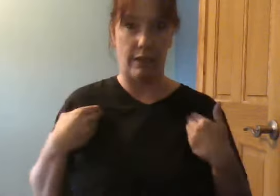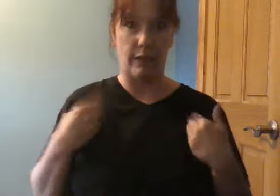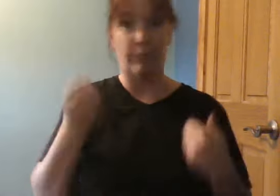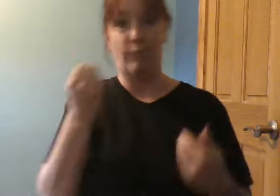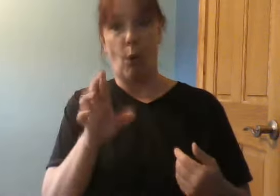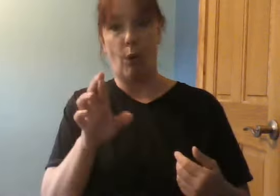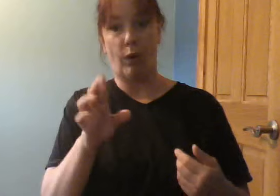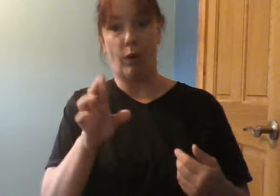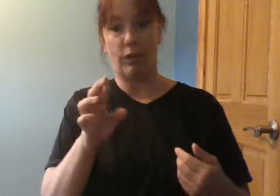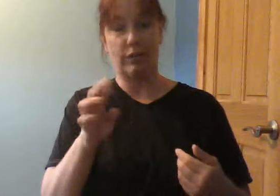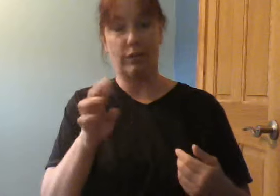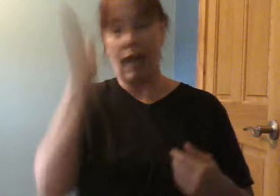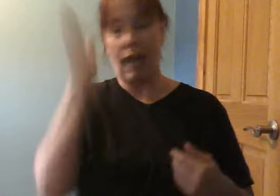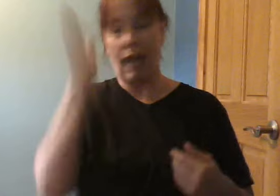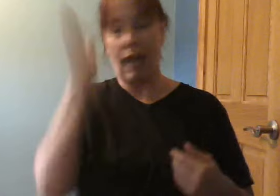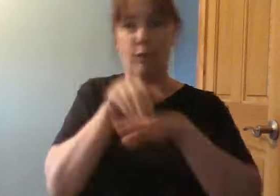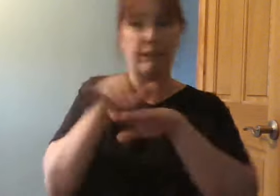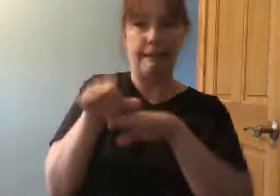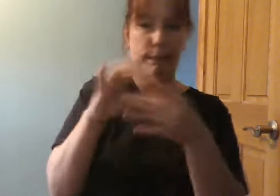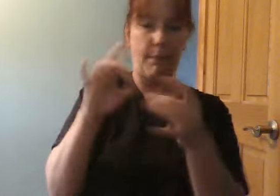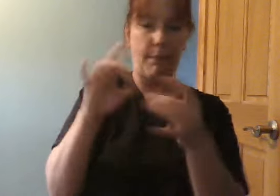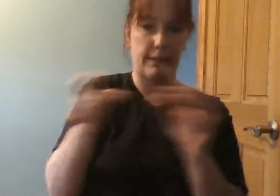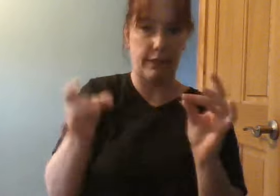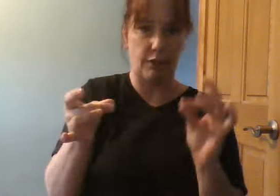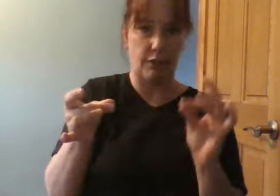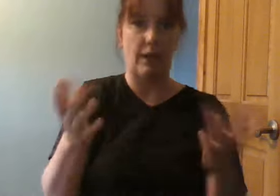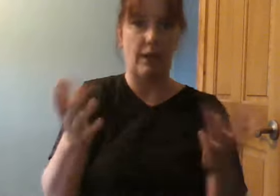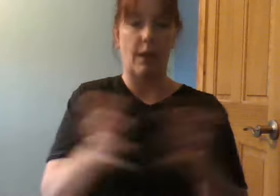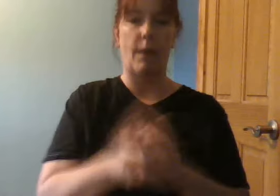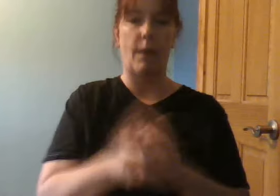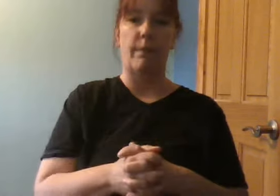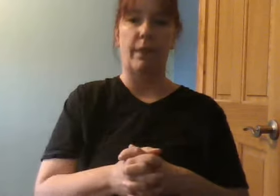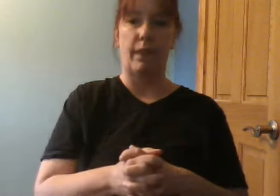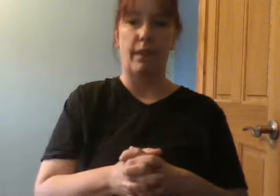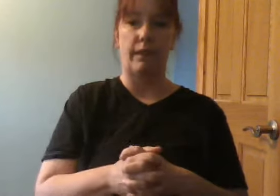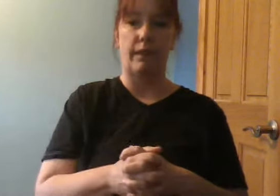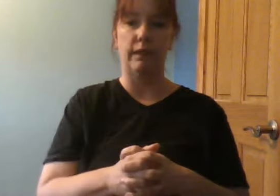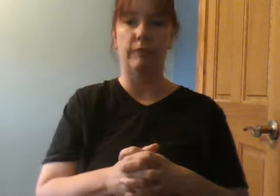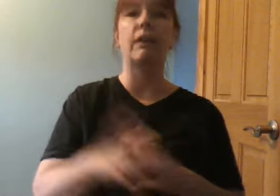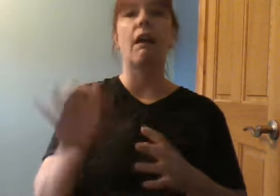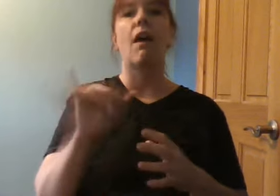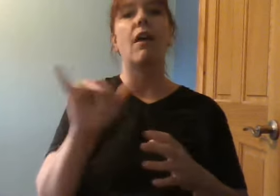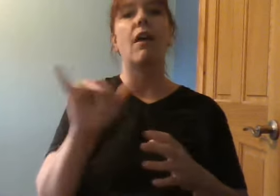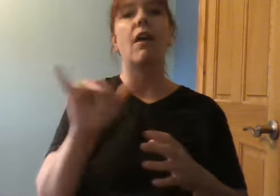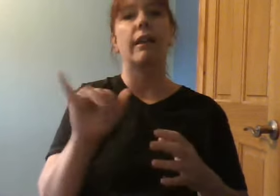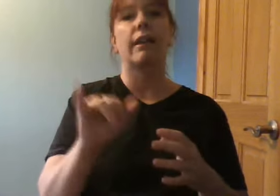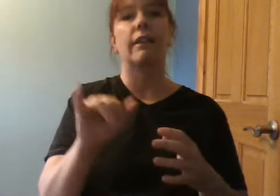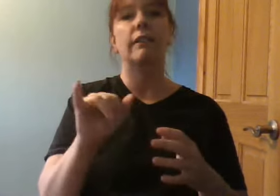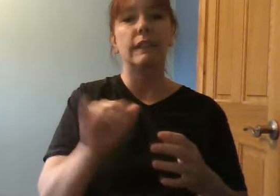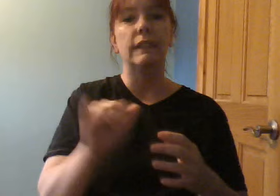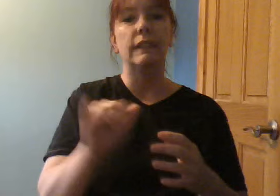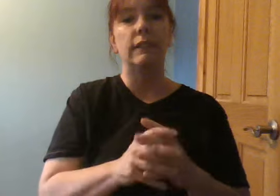in the hospital reporting the drunk surgeon, or, that message will only happen if I'm anonymous. So the system has to